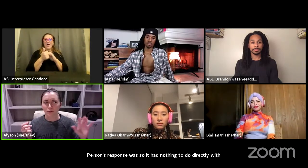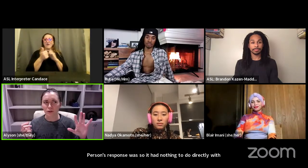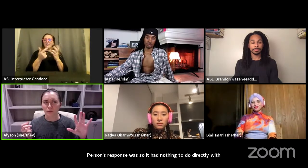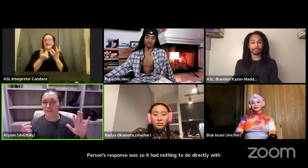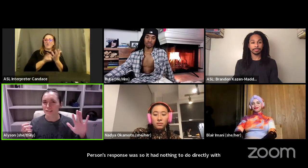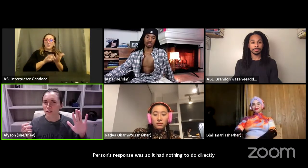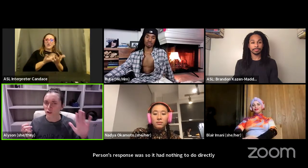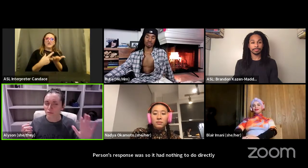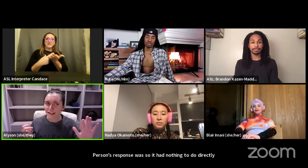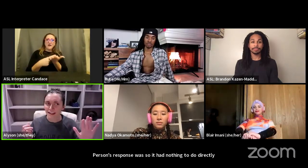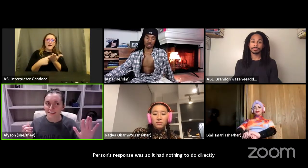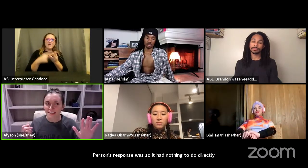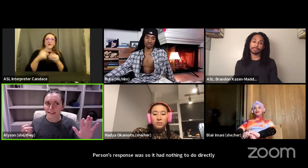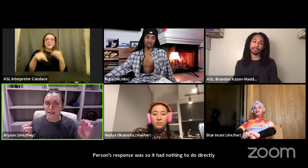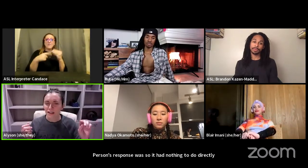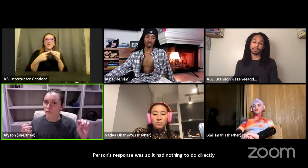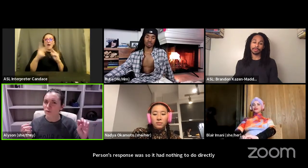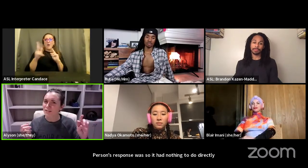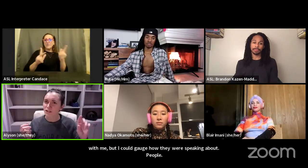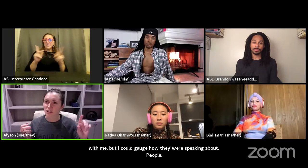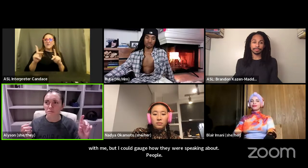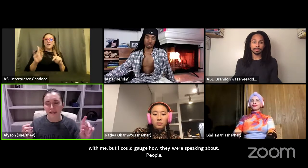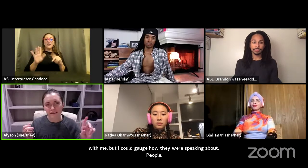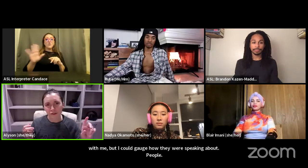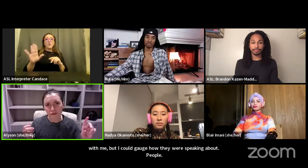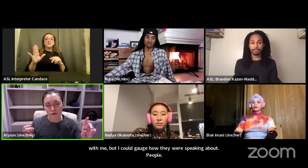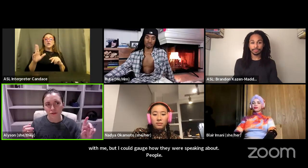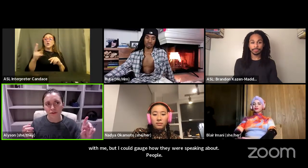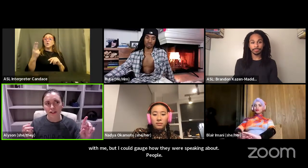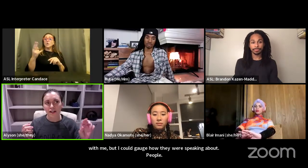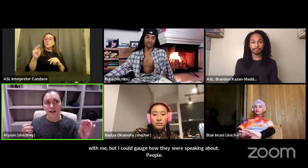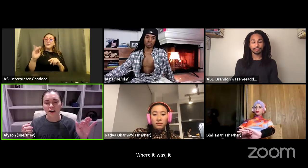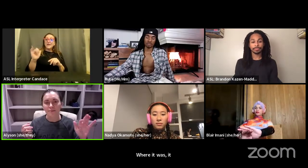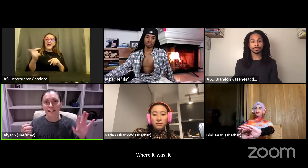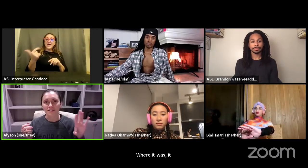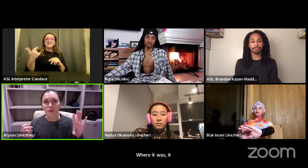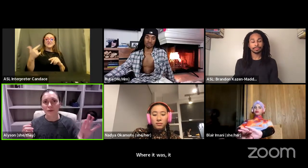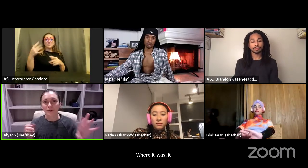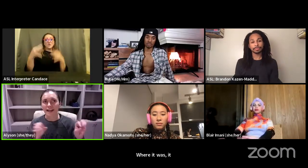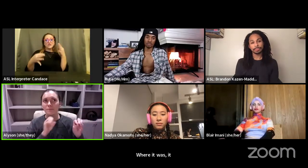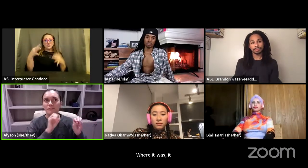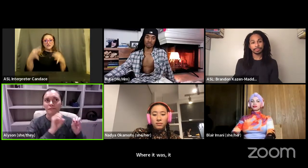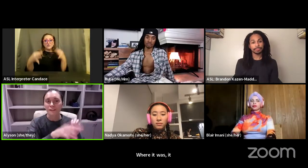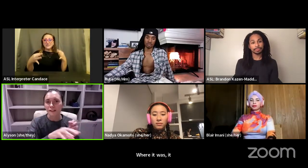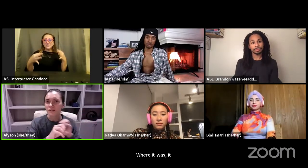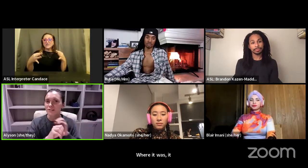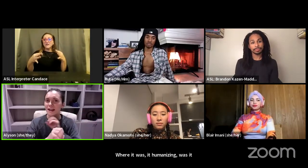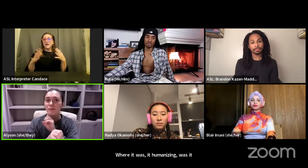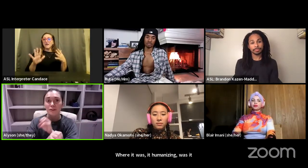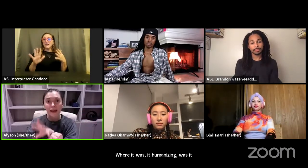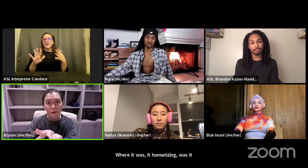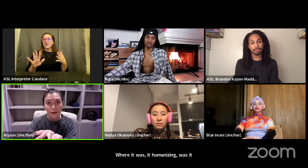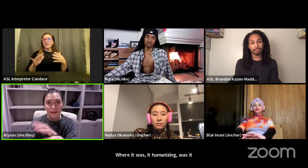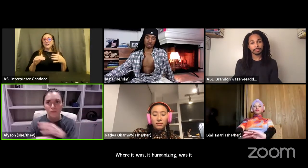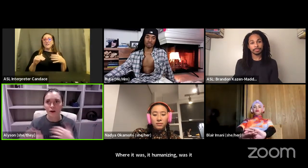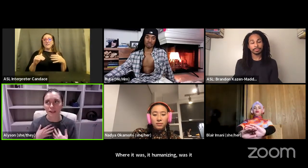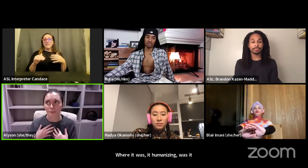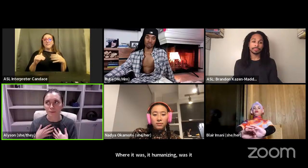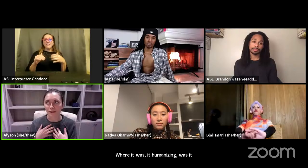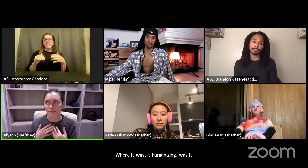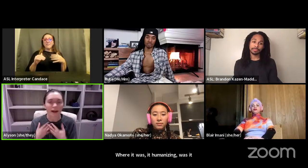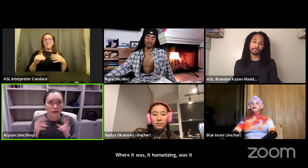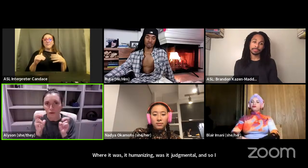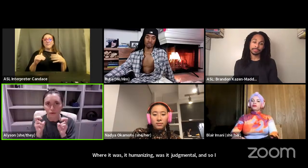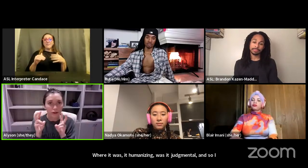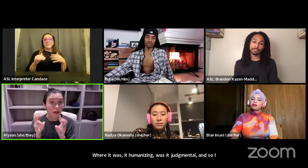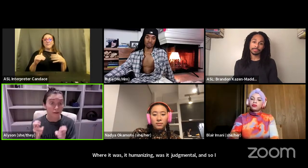people. Was it humanizing? Was it judgmental? And so I would kind of put feelers out that way while